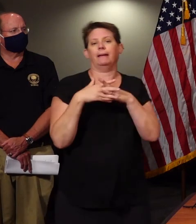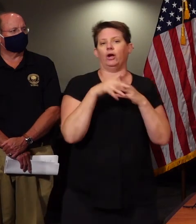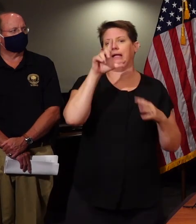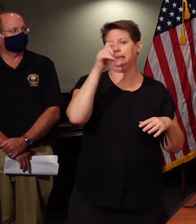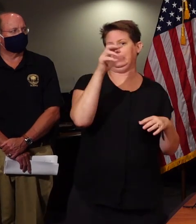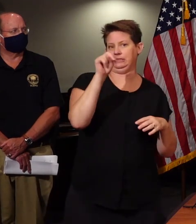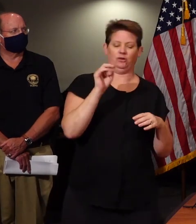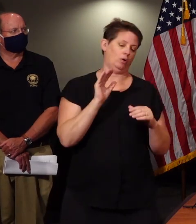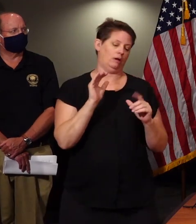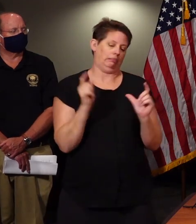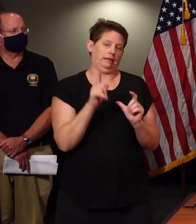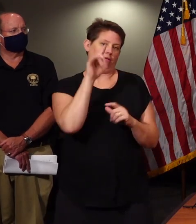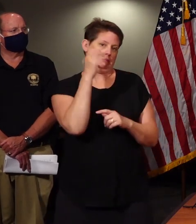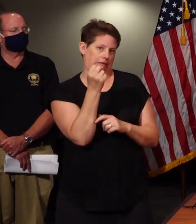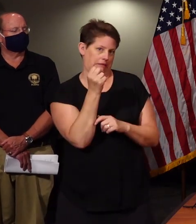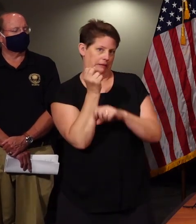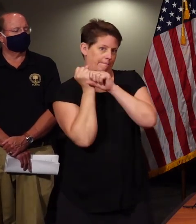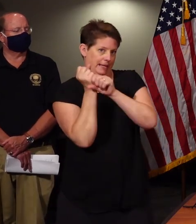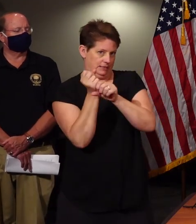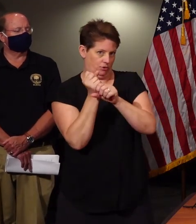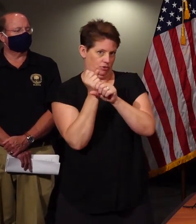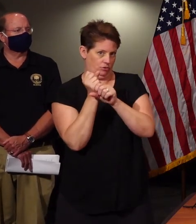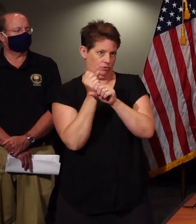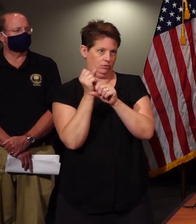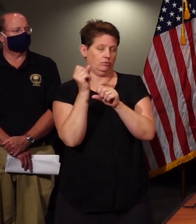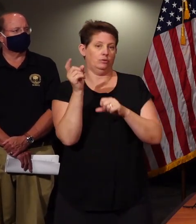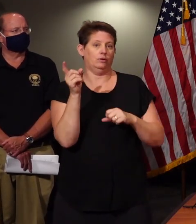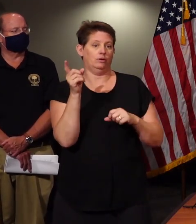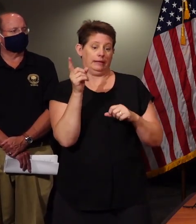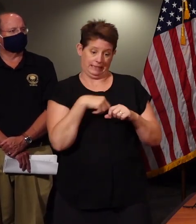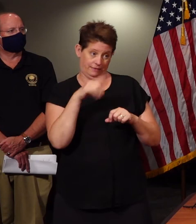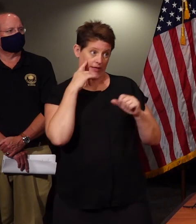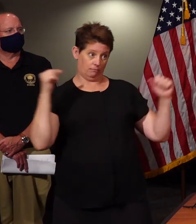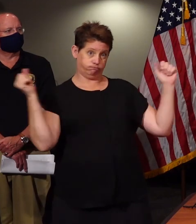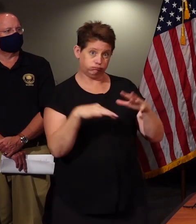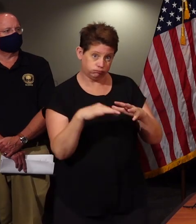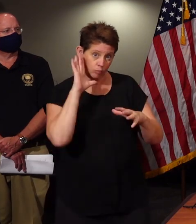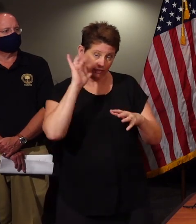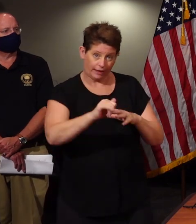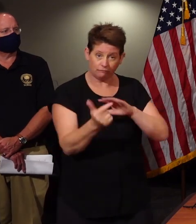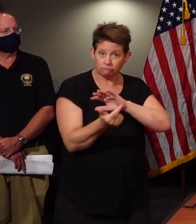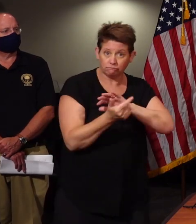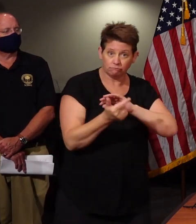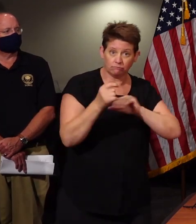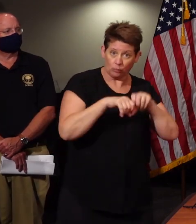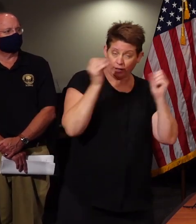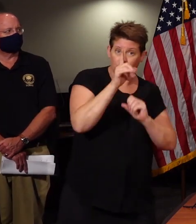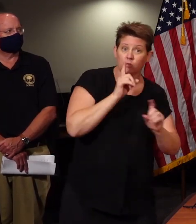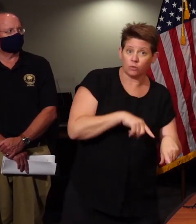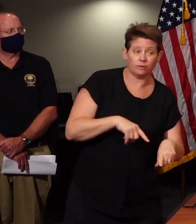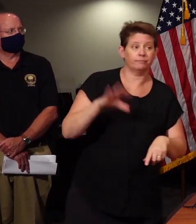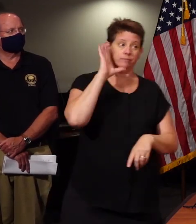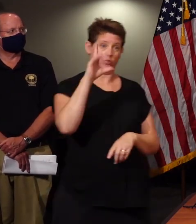baseball games or Little League baseball games, would that right now violate the terms of your order? It would. Okay. Should law enforcement break up these games? That'd